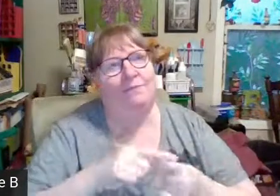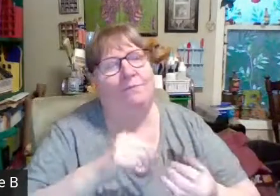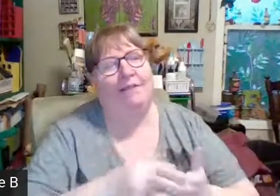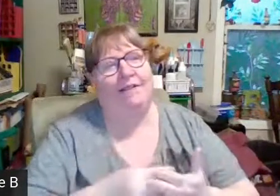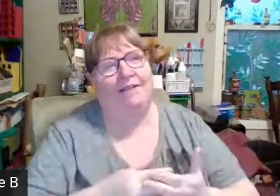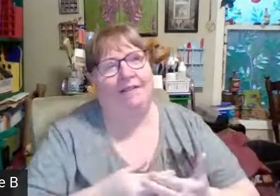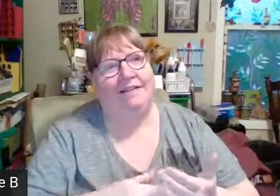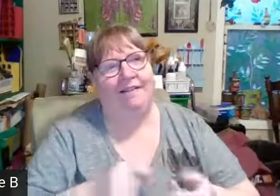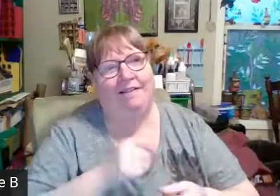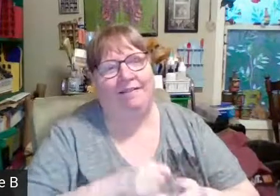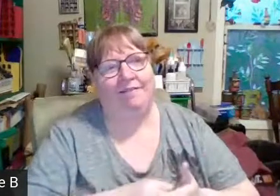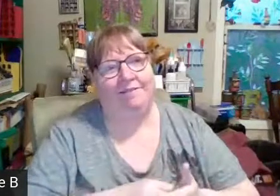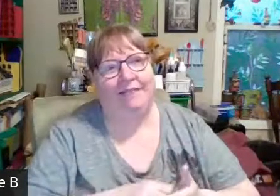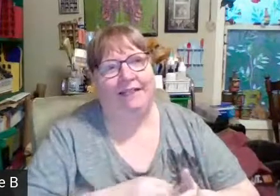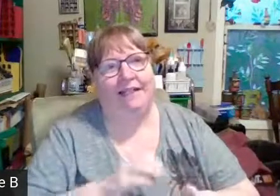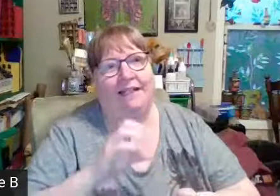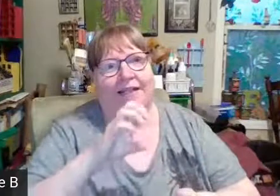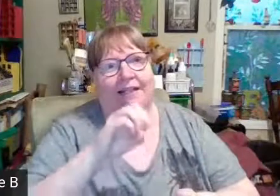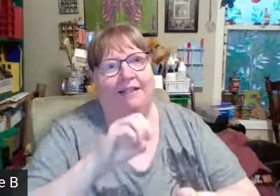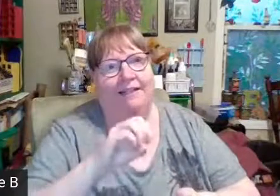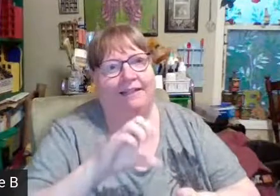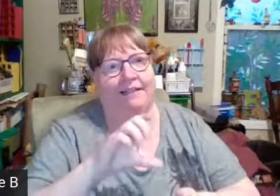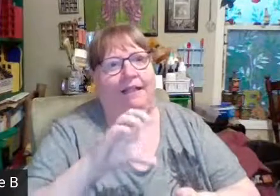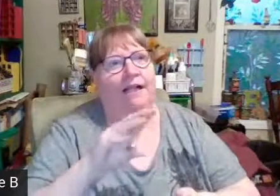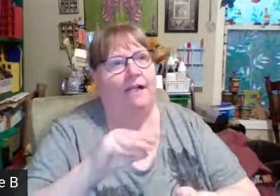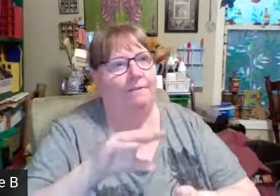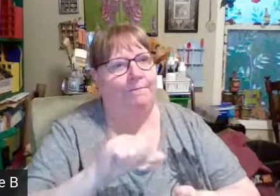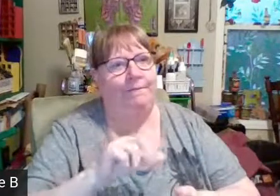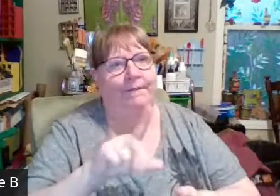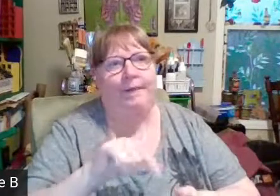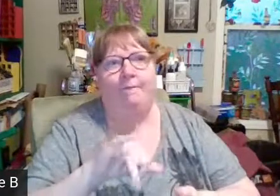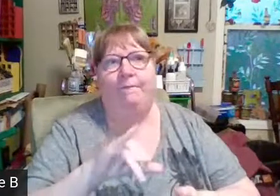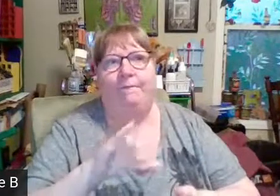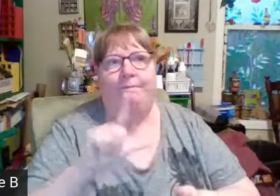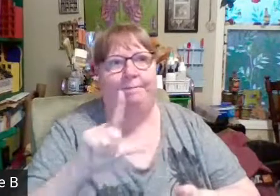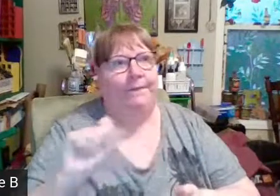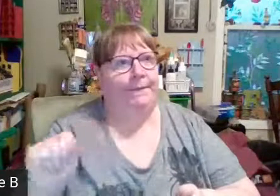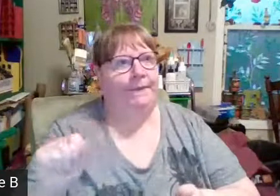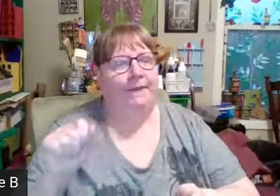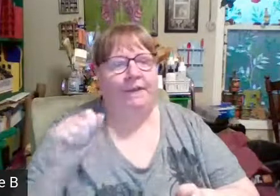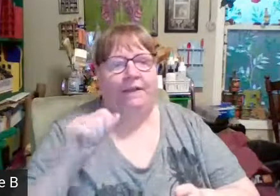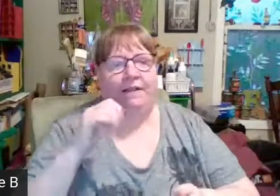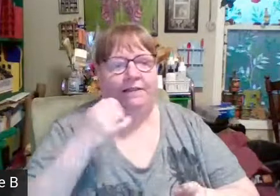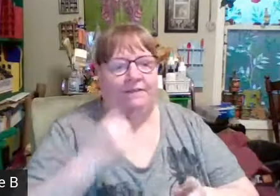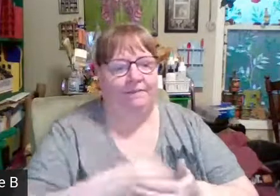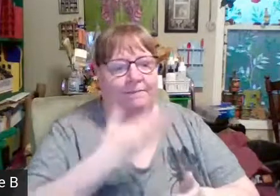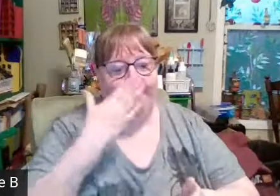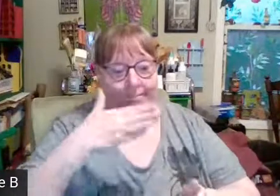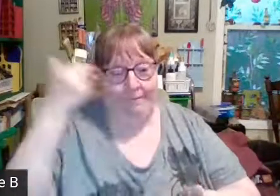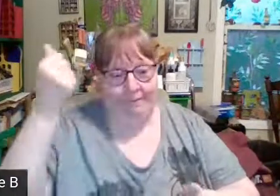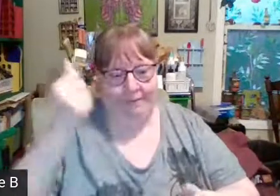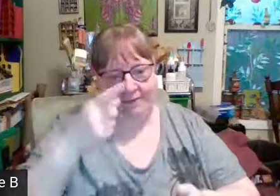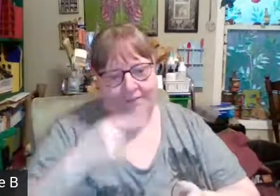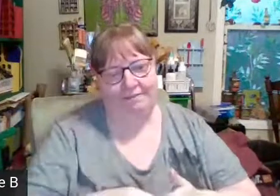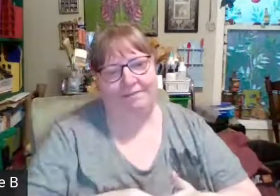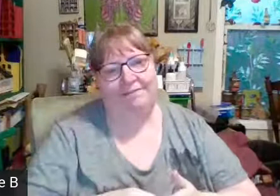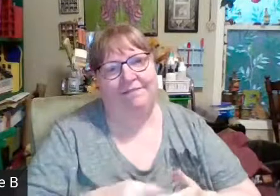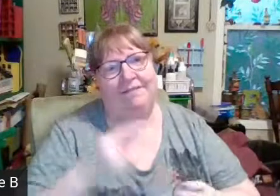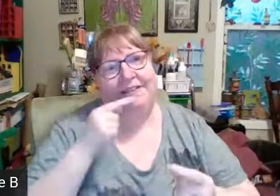email is much better, or going right straight to the website and doing that. And that's real easy if you're using a